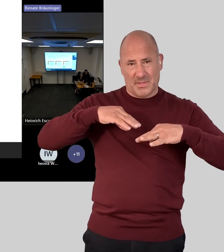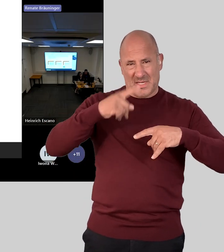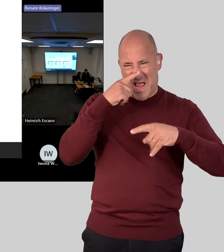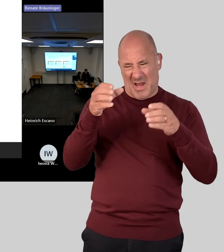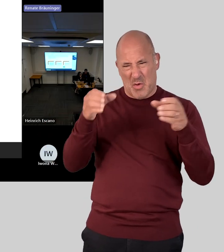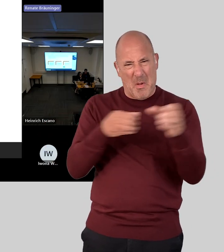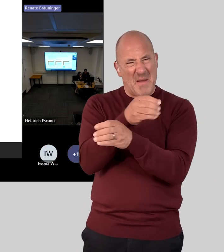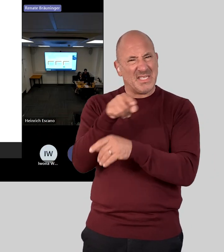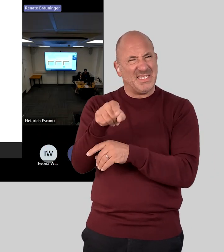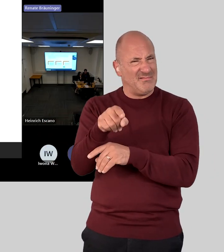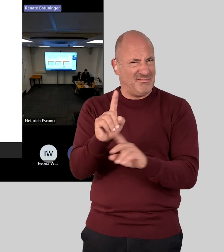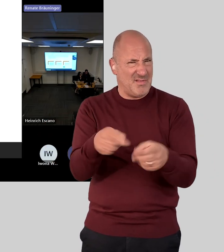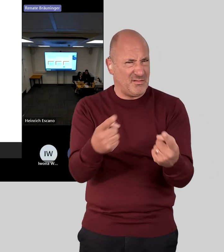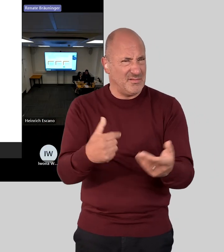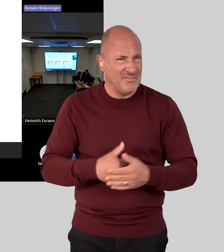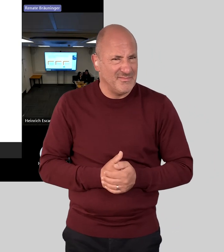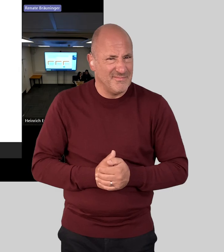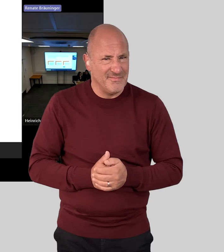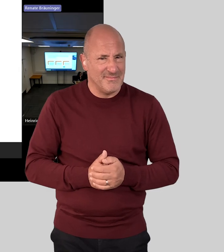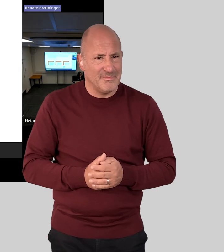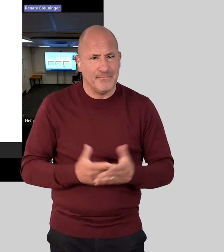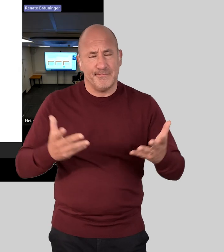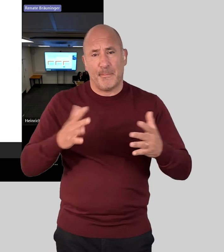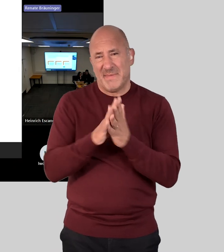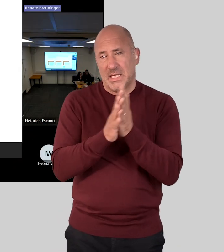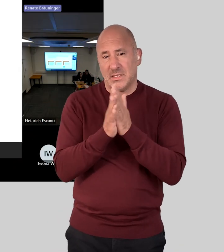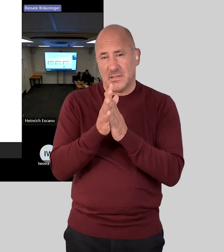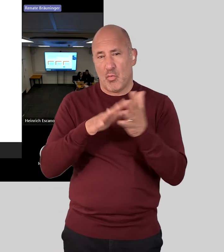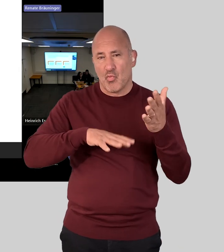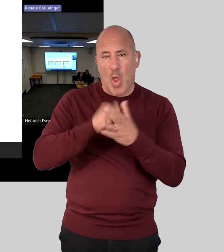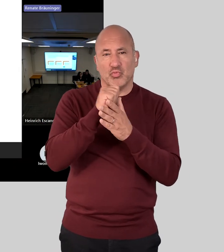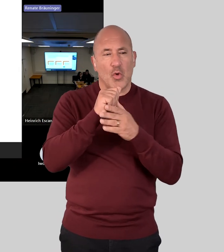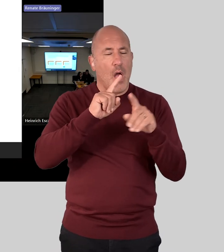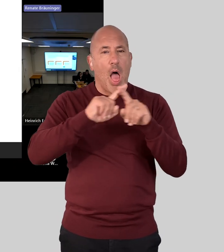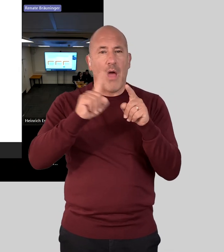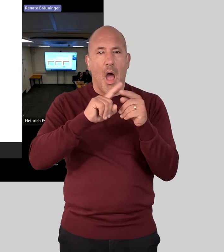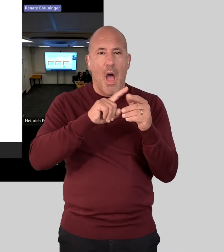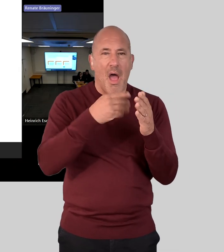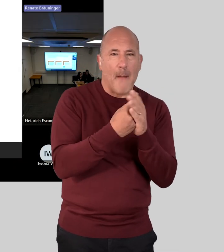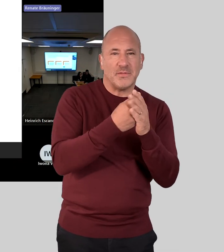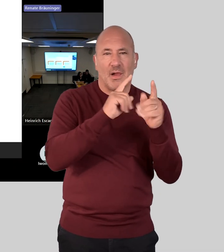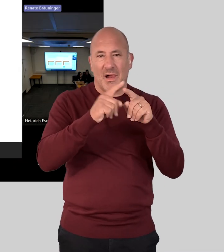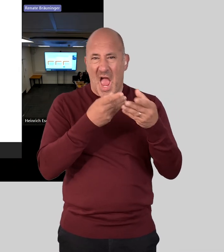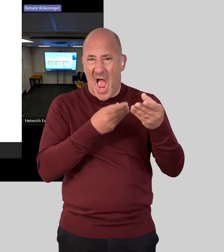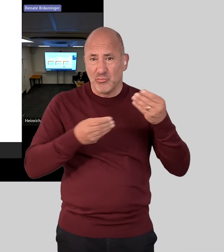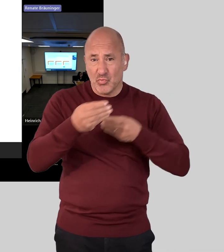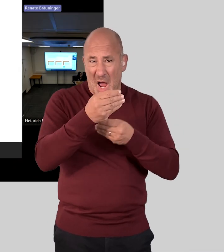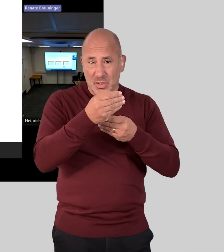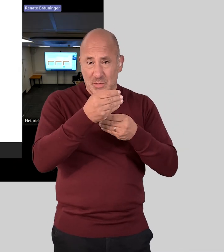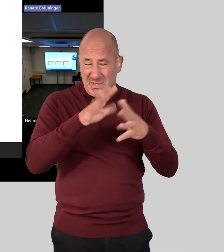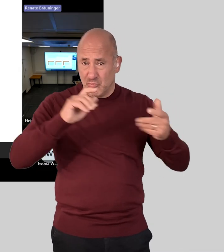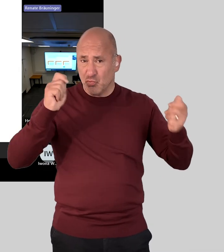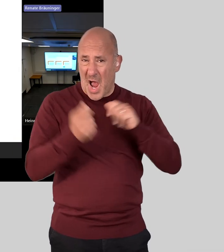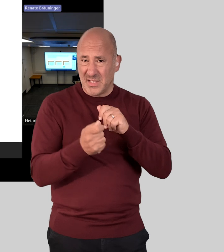live performance cannot be substituted. Has the exchange of cultural and other